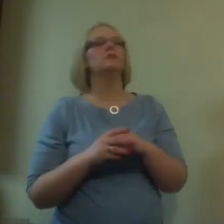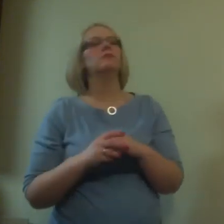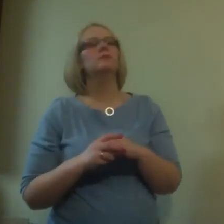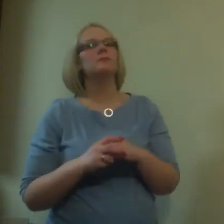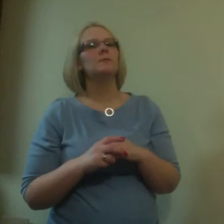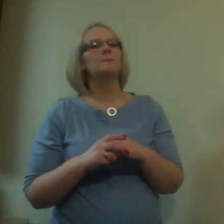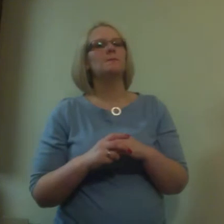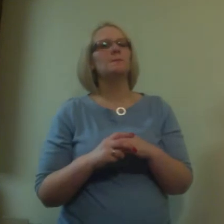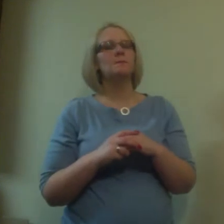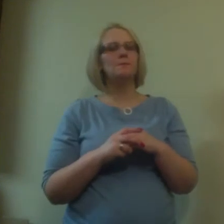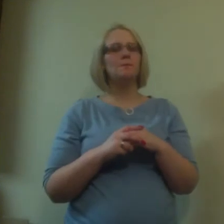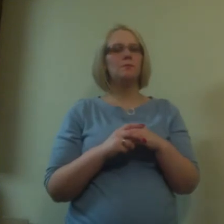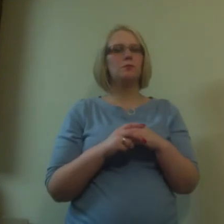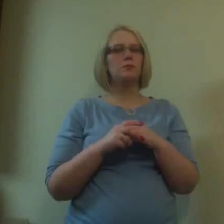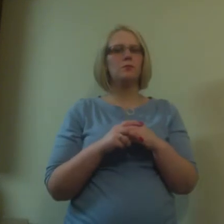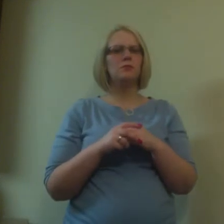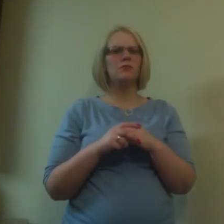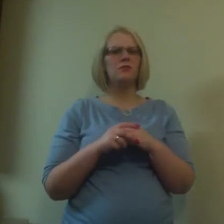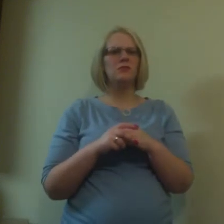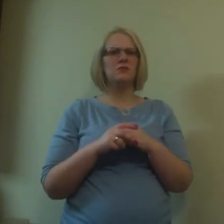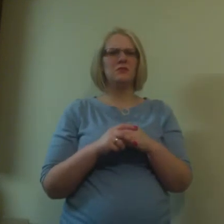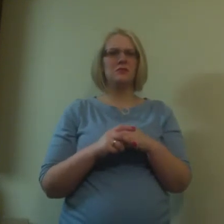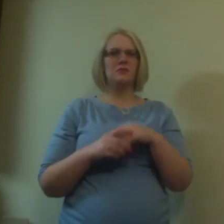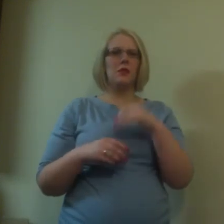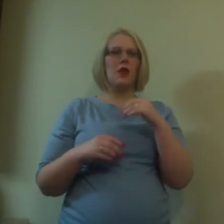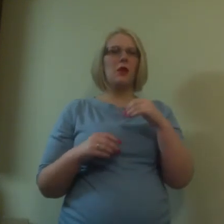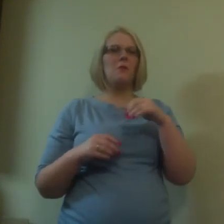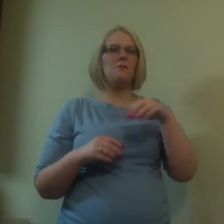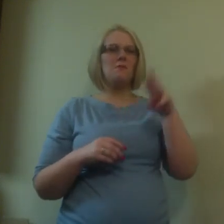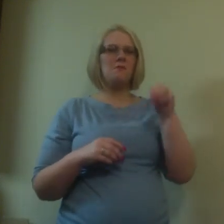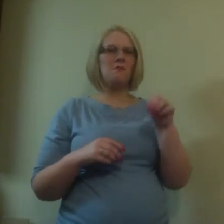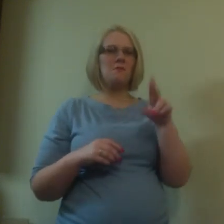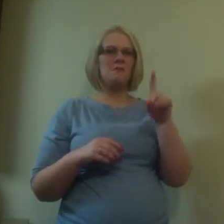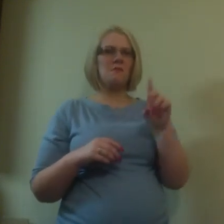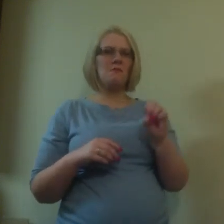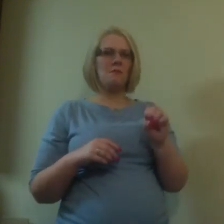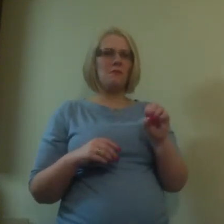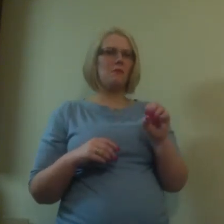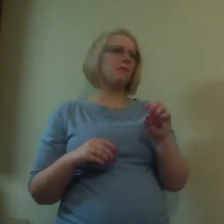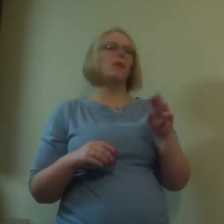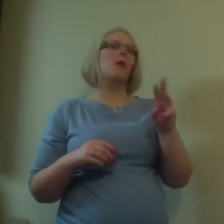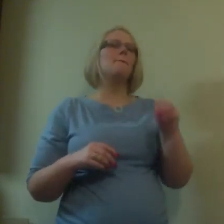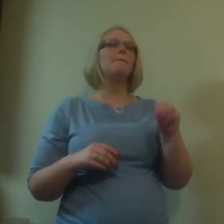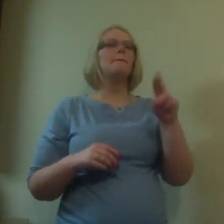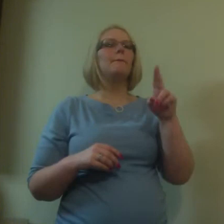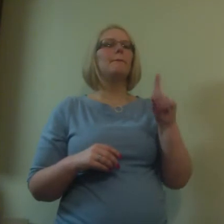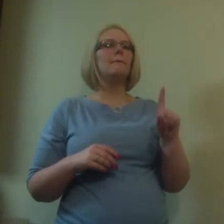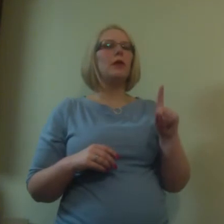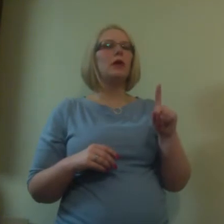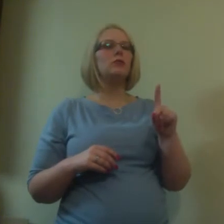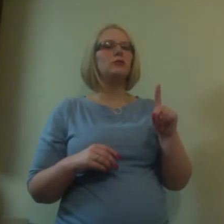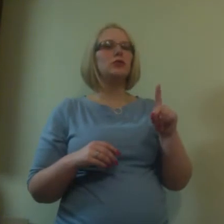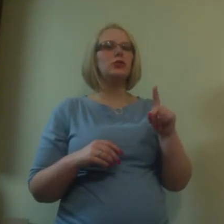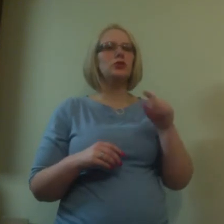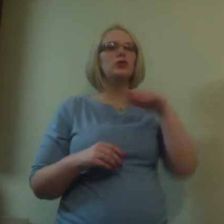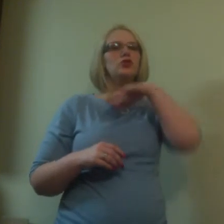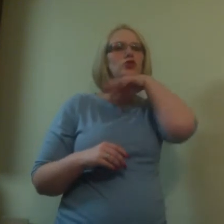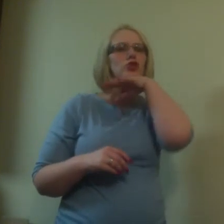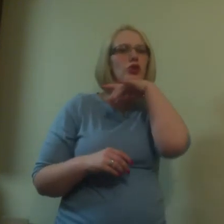What about all that mud that's out there now that Kevin fell into today? It dries up. And what helps